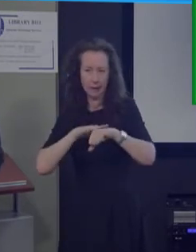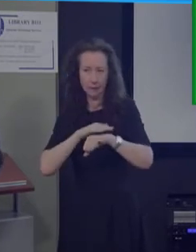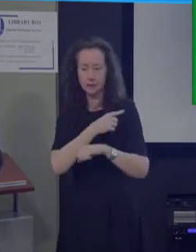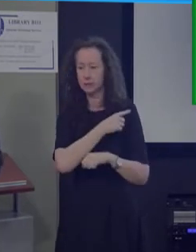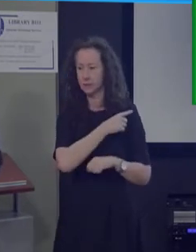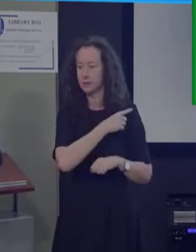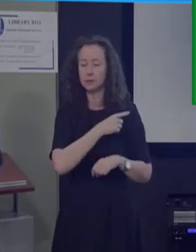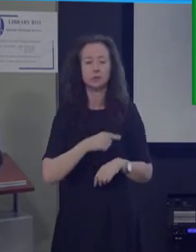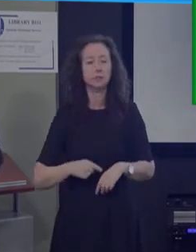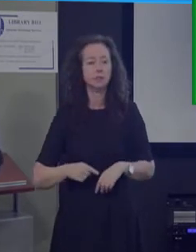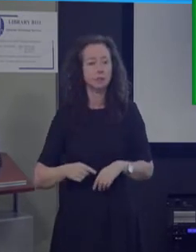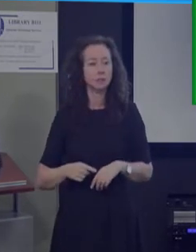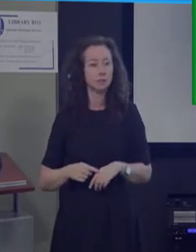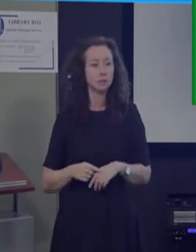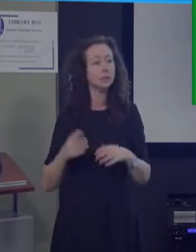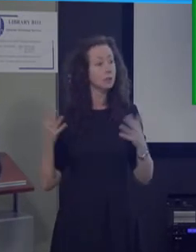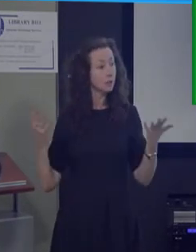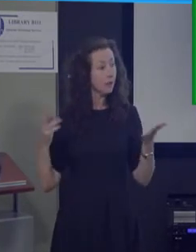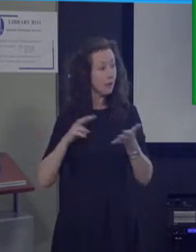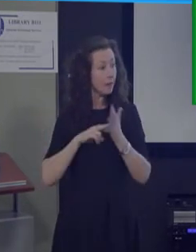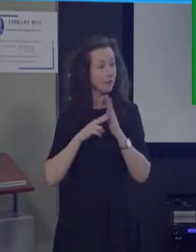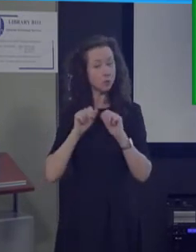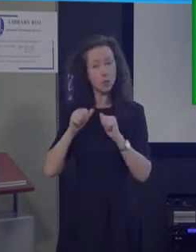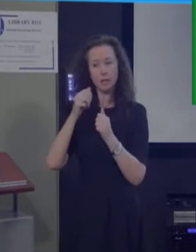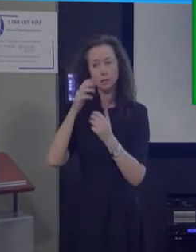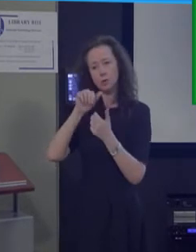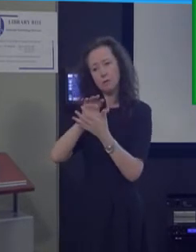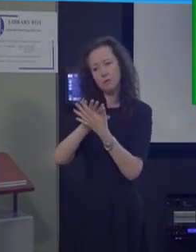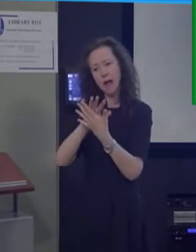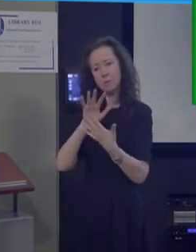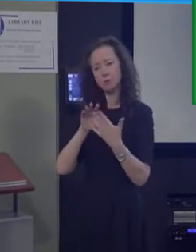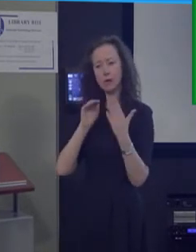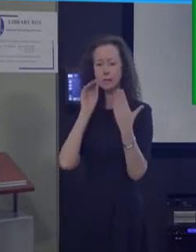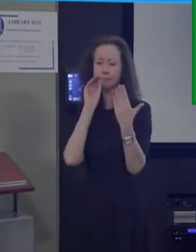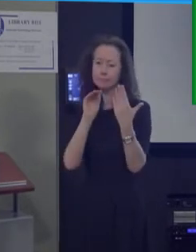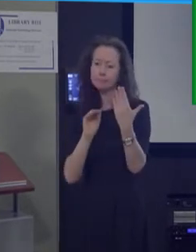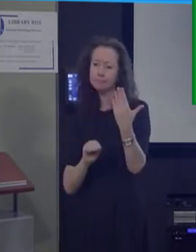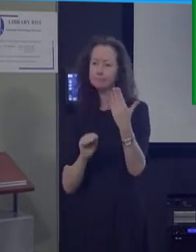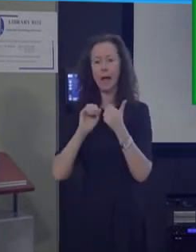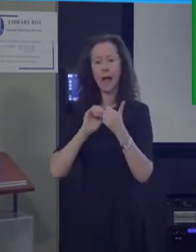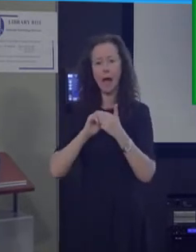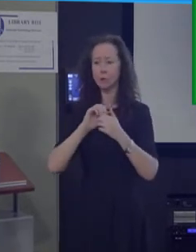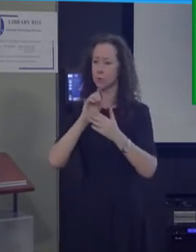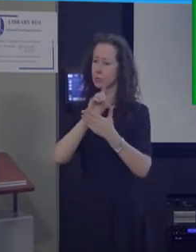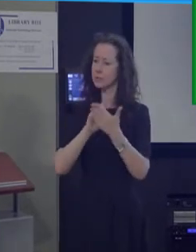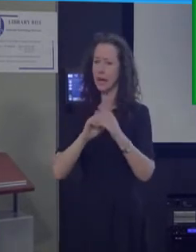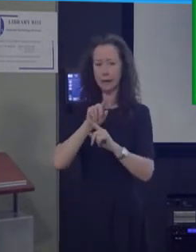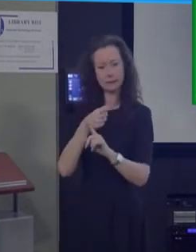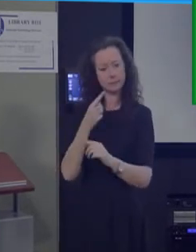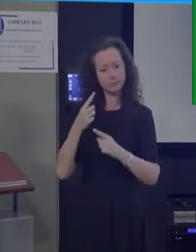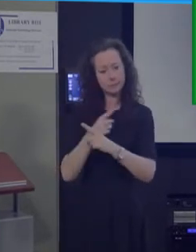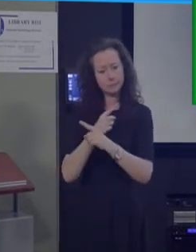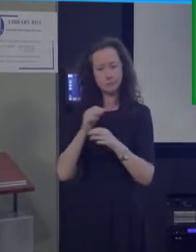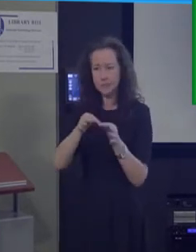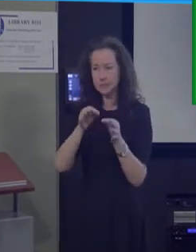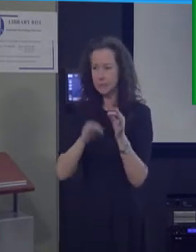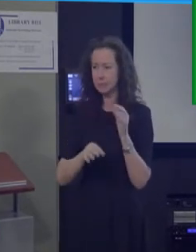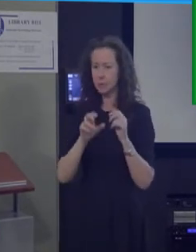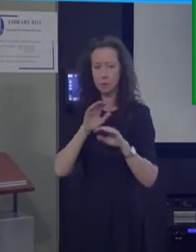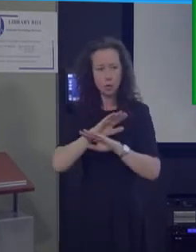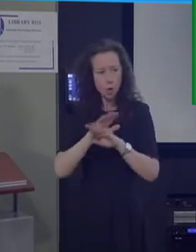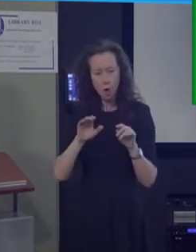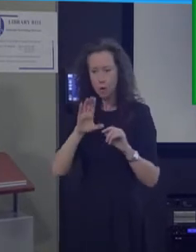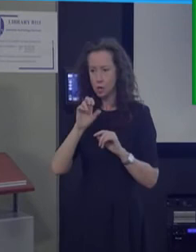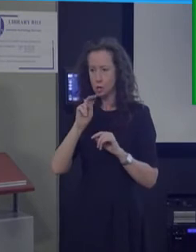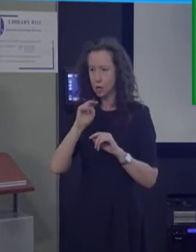could list abstractly what the rules are for designing a simple unconfounded experiment. That's what we teach our grad students all the time. You know, you